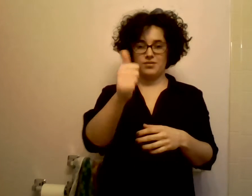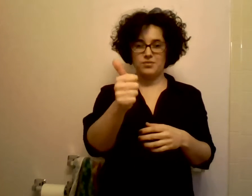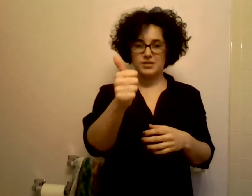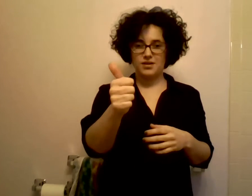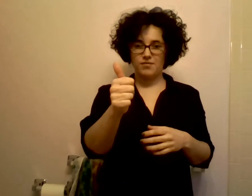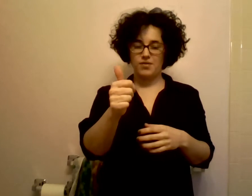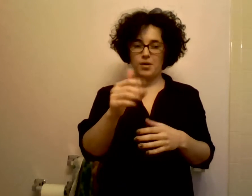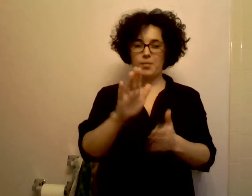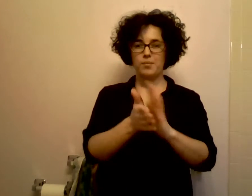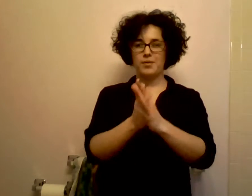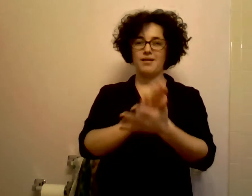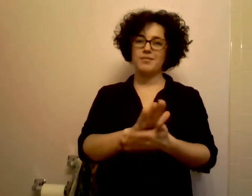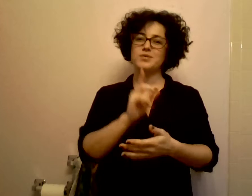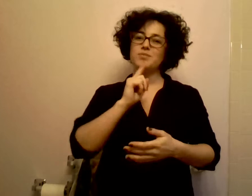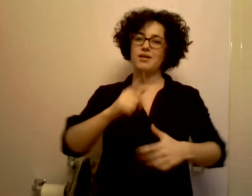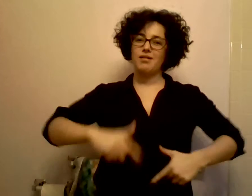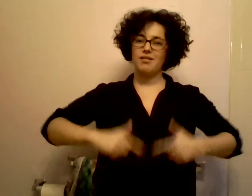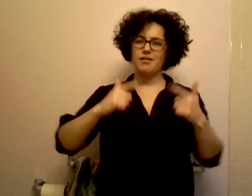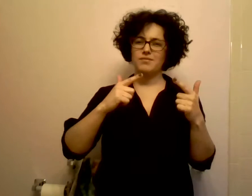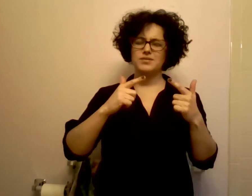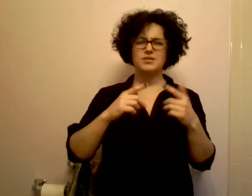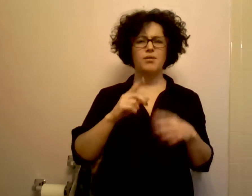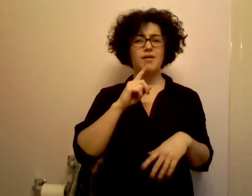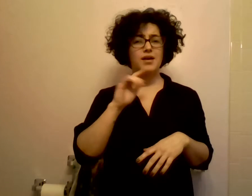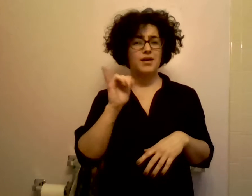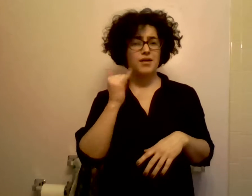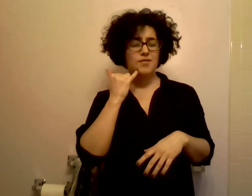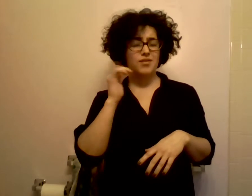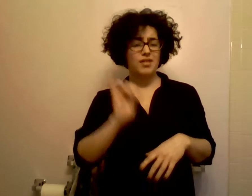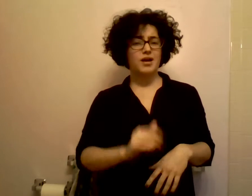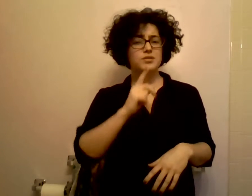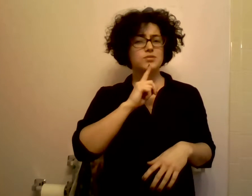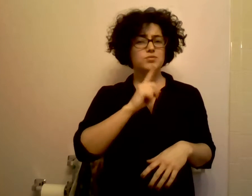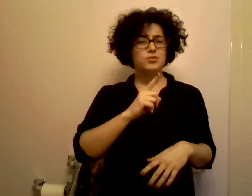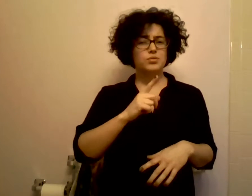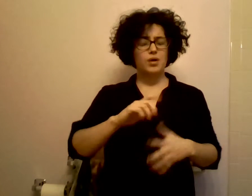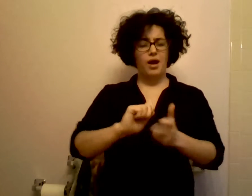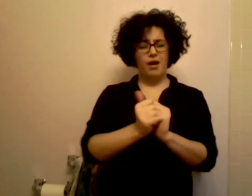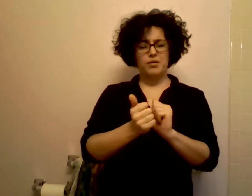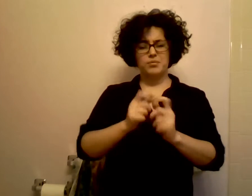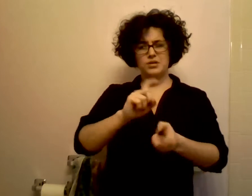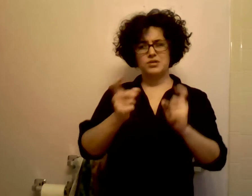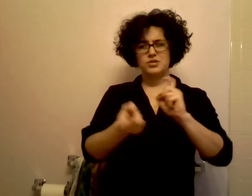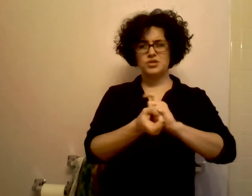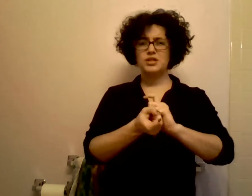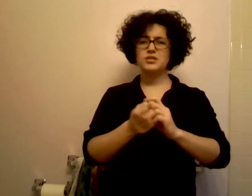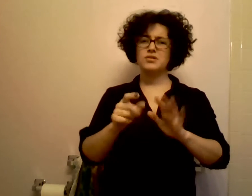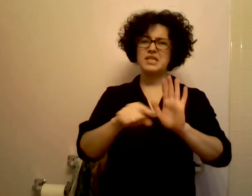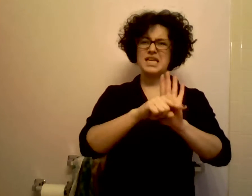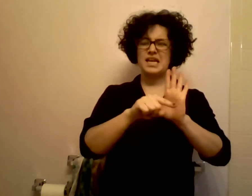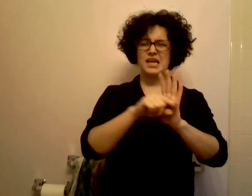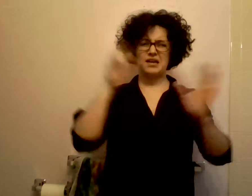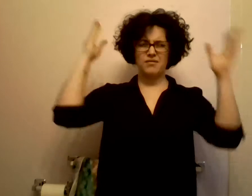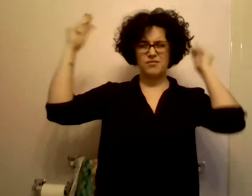true, how do we turn our negative self-chatter into powerful "I can" messages? Well, one thing